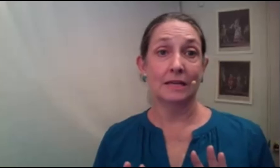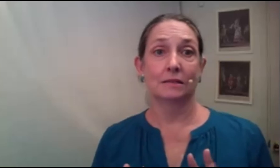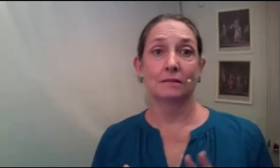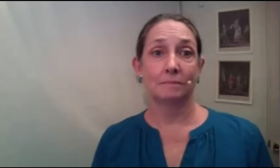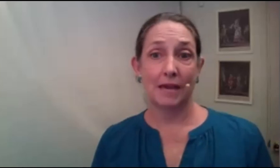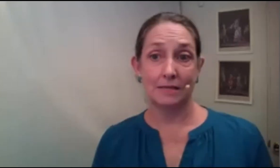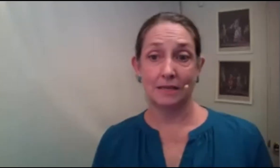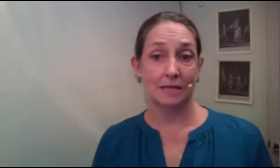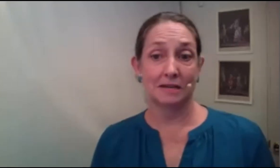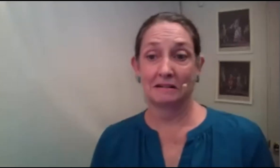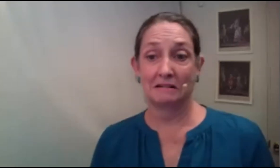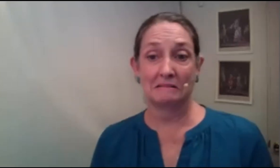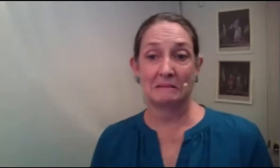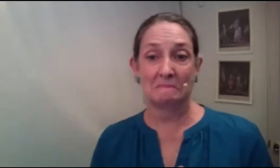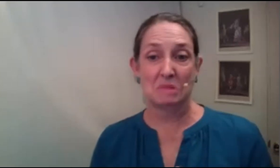"That's it," Patty said.